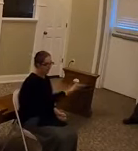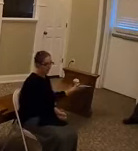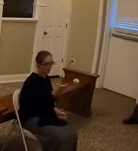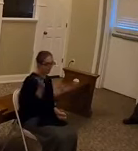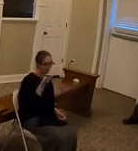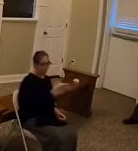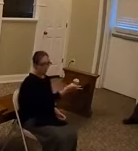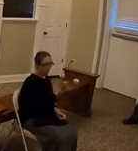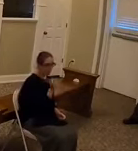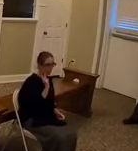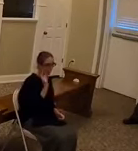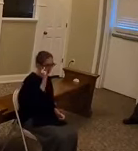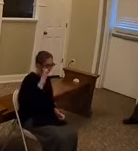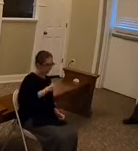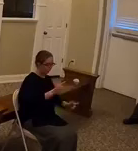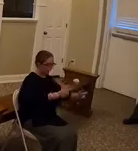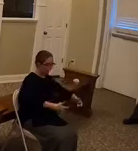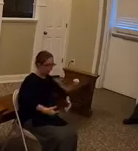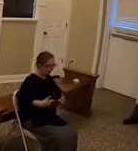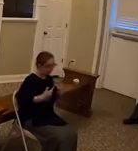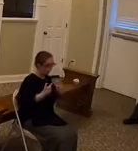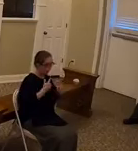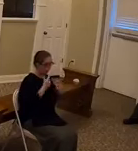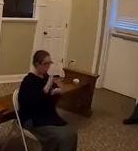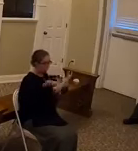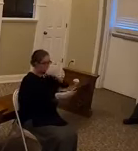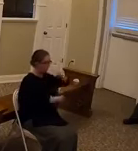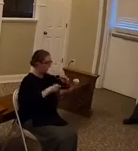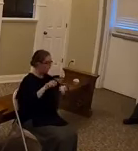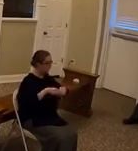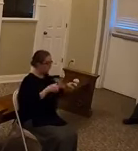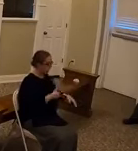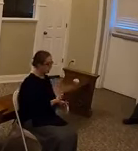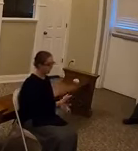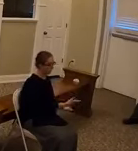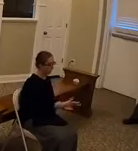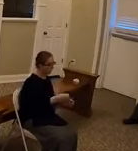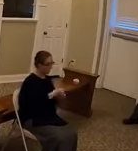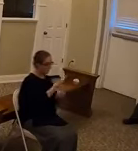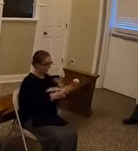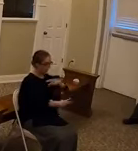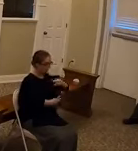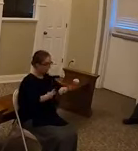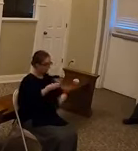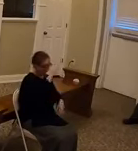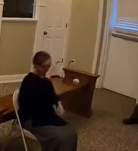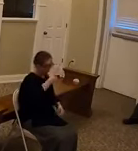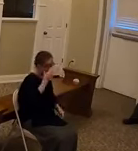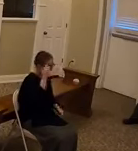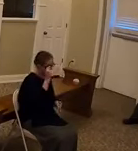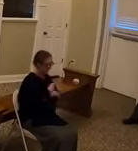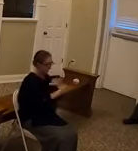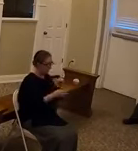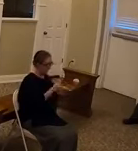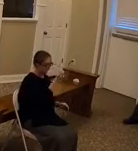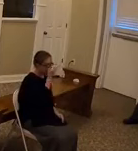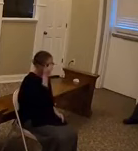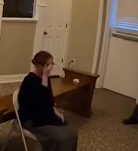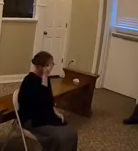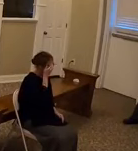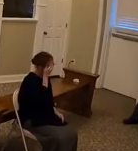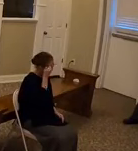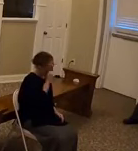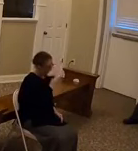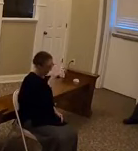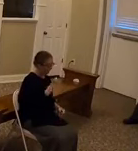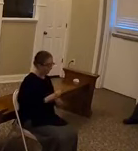Amen. We go and we live for the world and we do our thing in the world and we never think about God. We never connect with